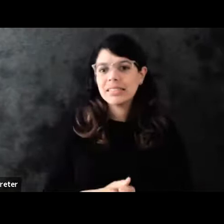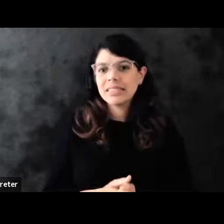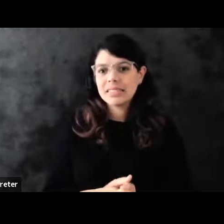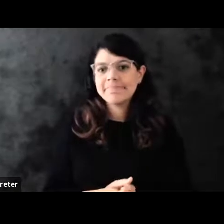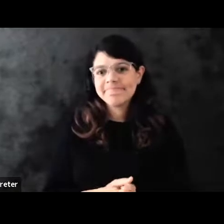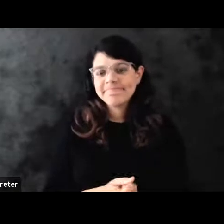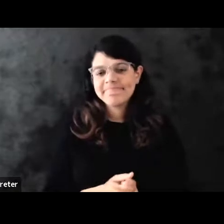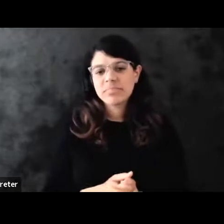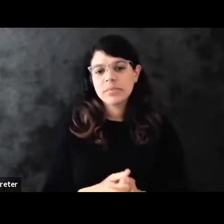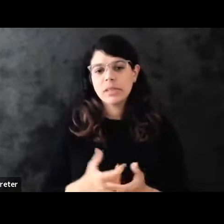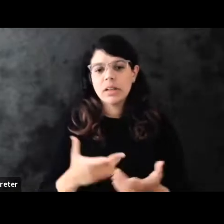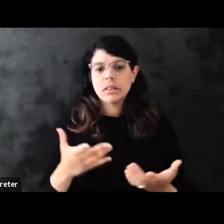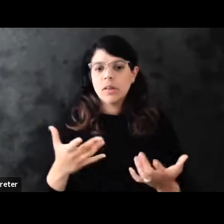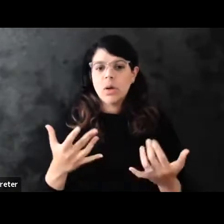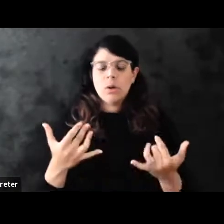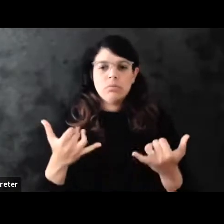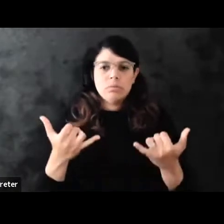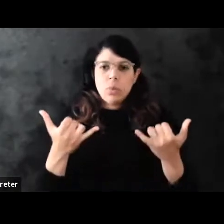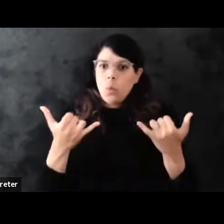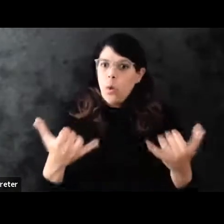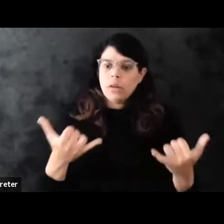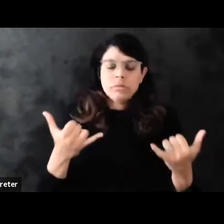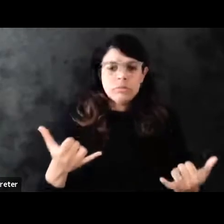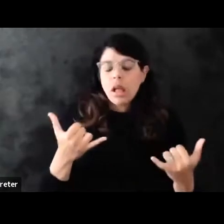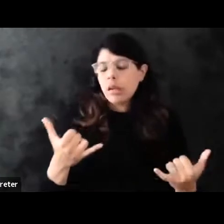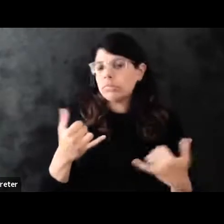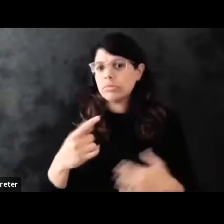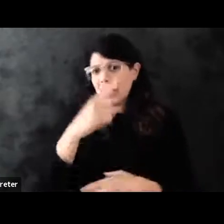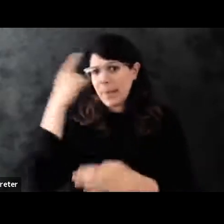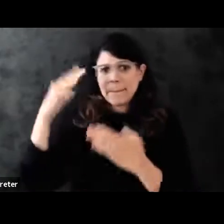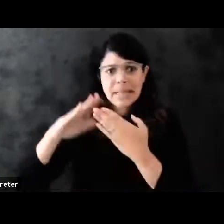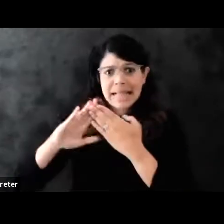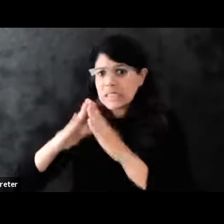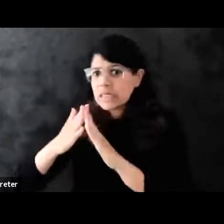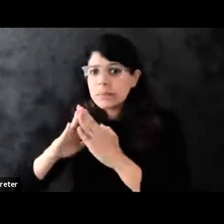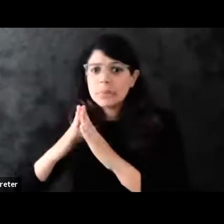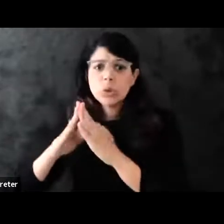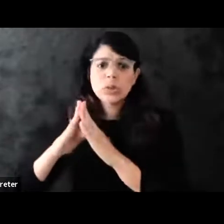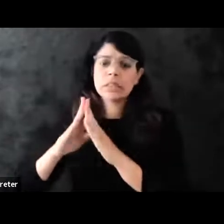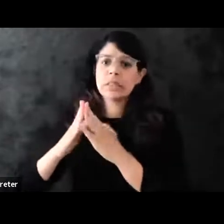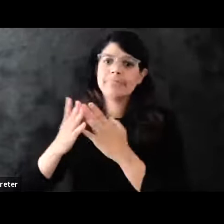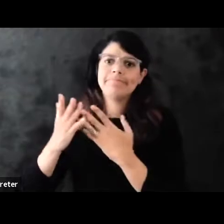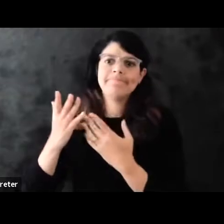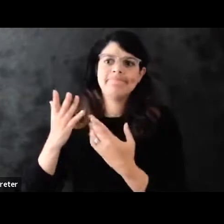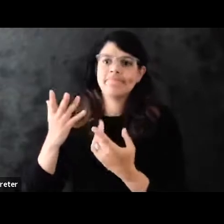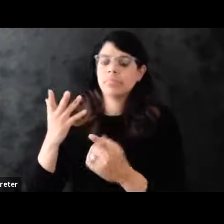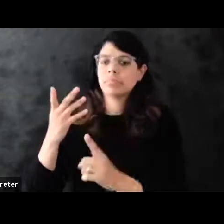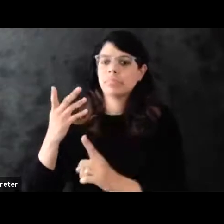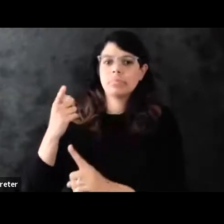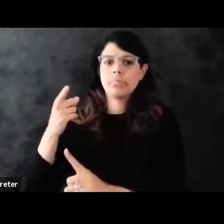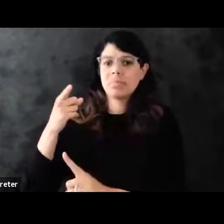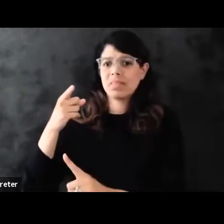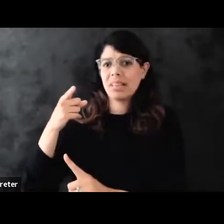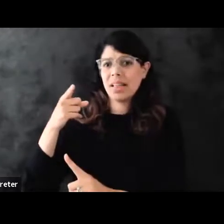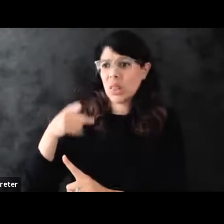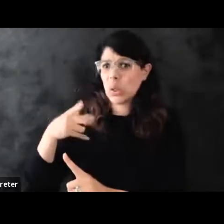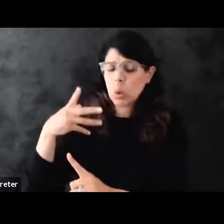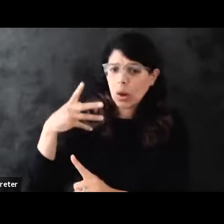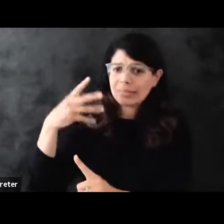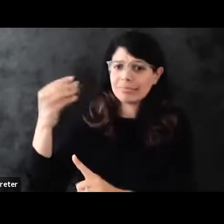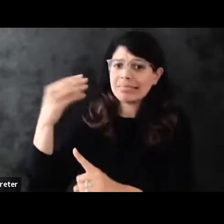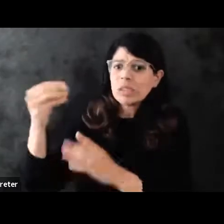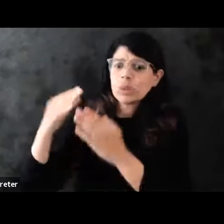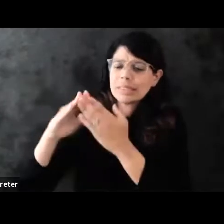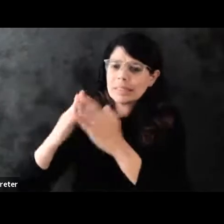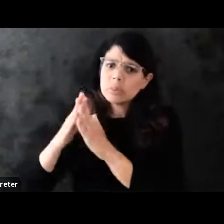they're out there, in the community right now, and they're very, very, very anti-Black. And once in a while, I can